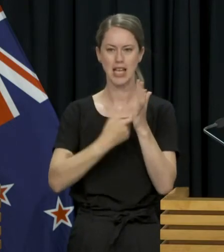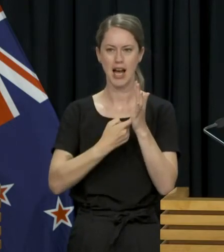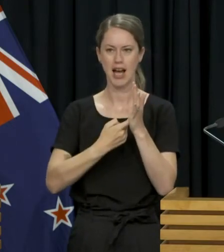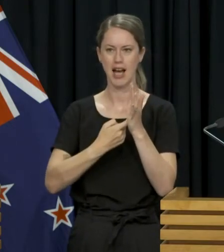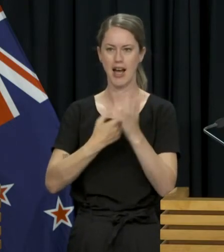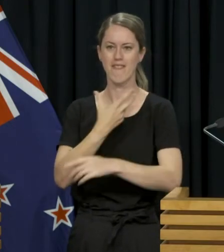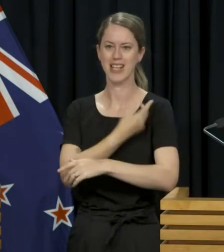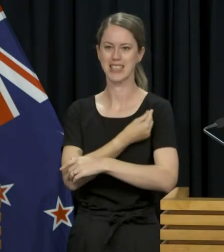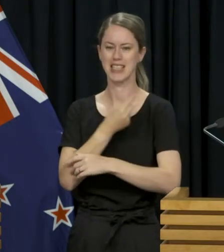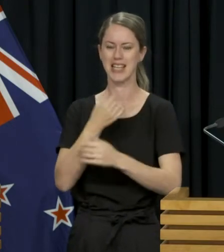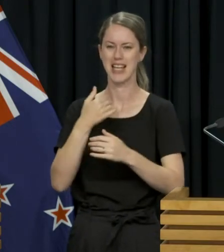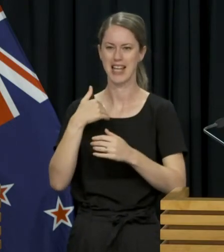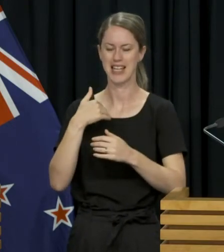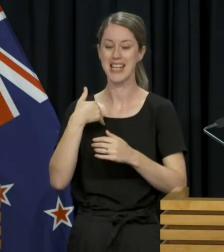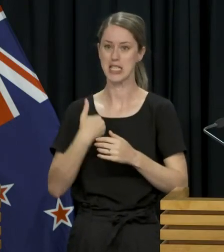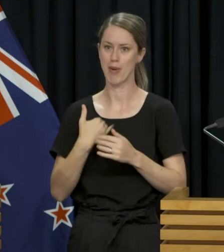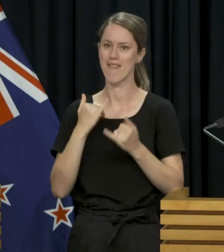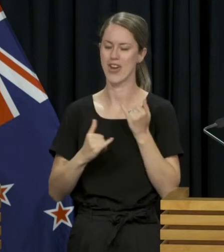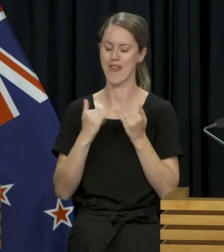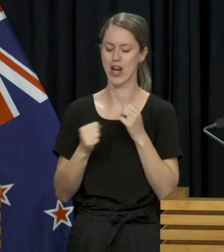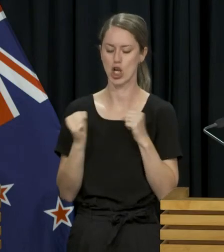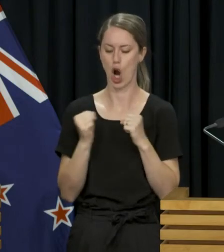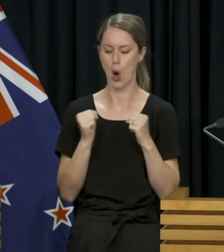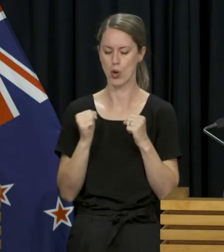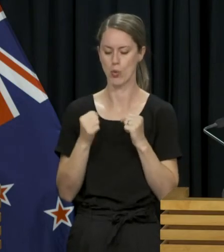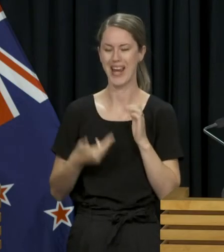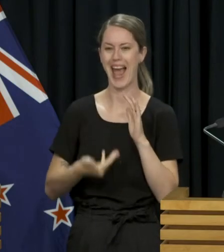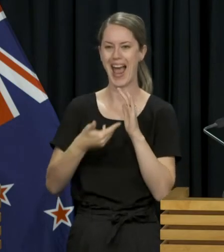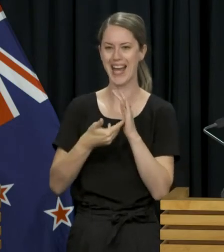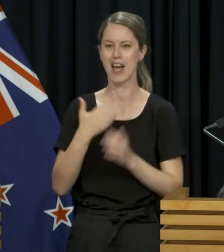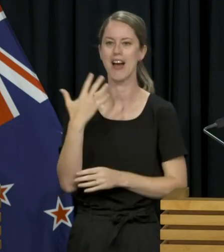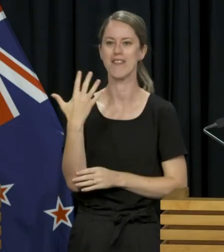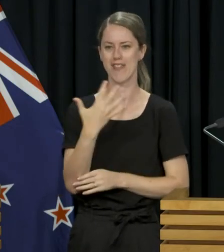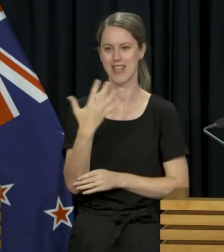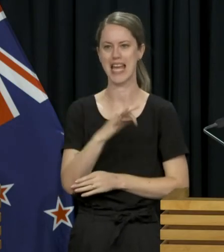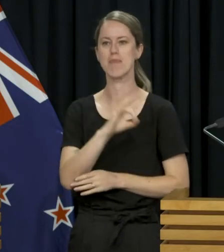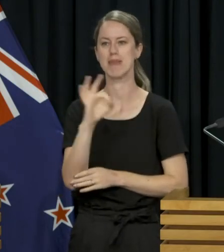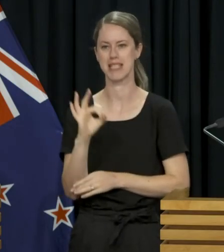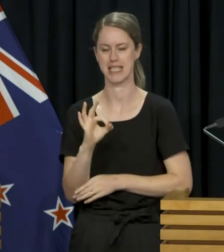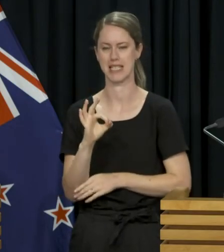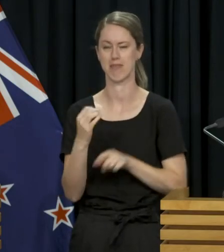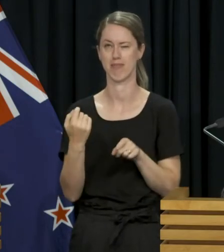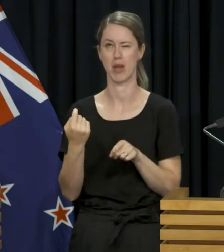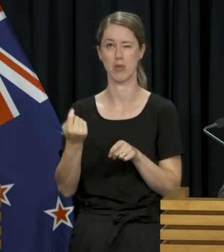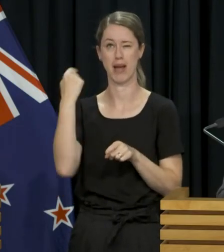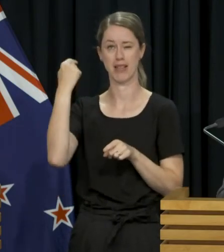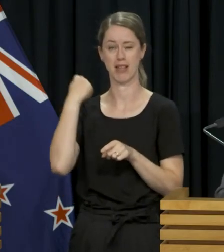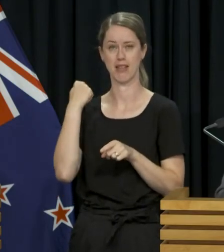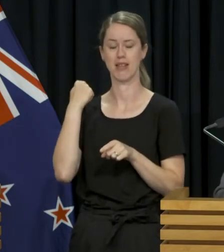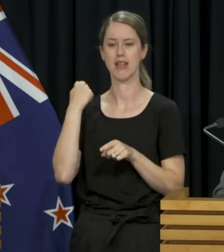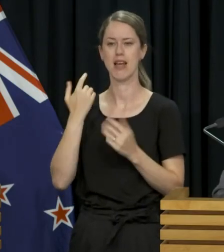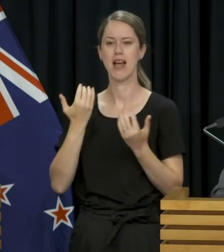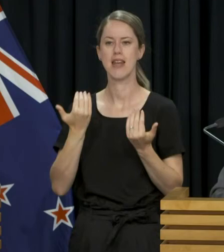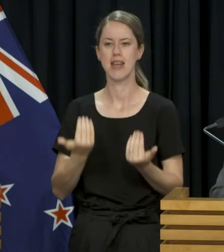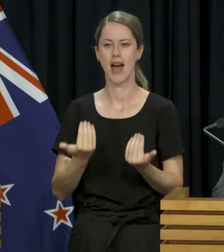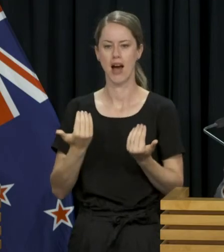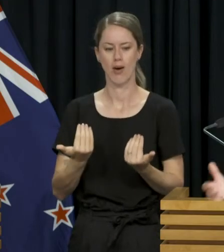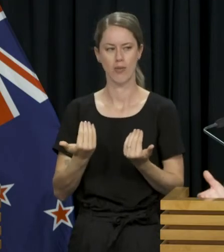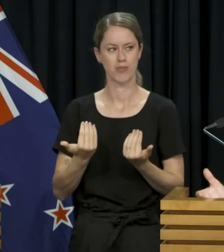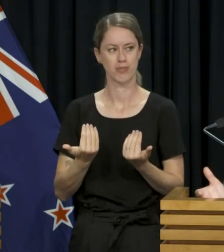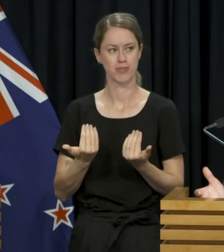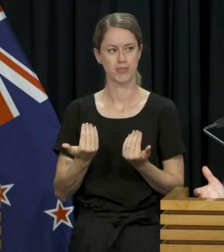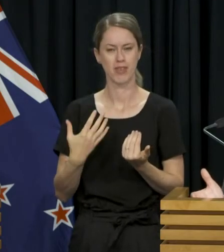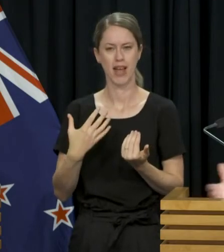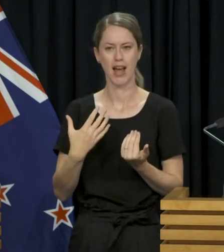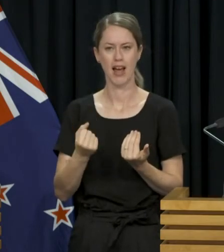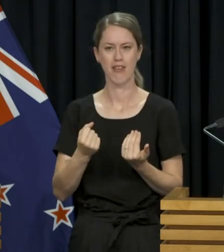chain, it was a slightly bigger figure, and it was a 15% figure at that point in time. But of course now we have